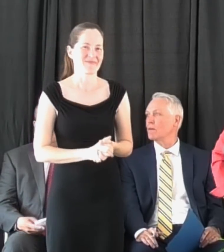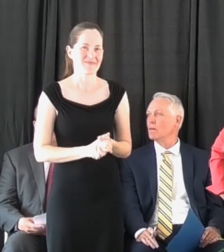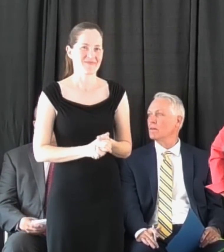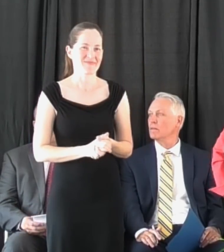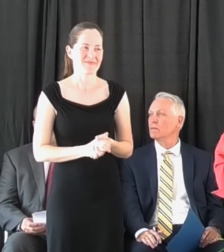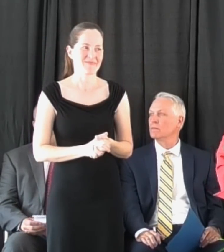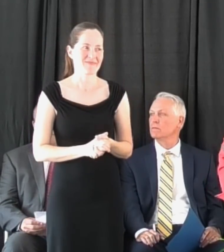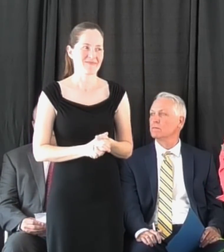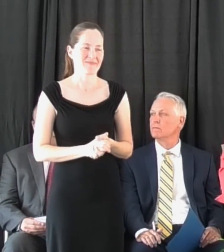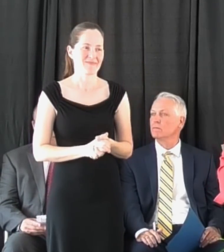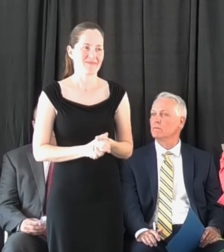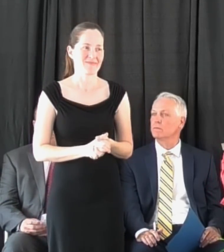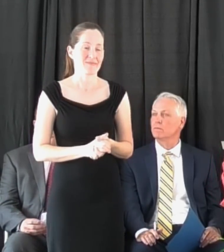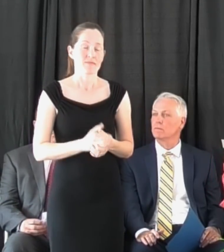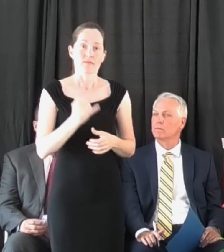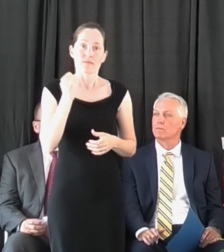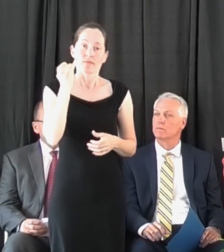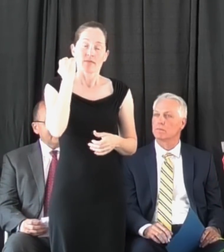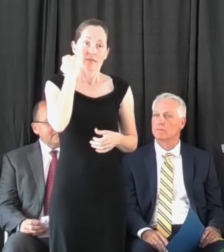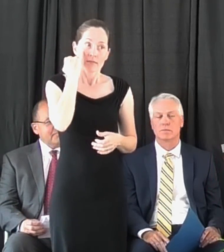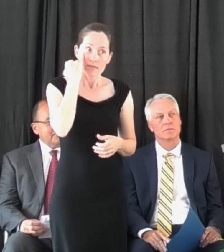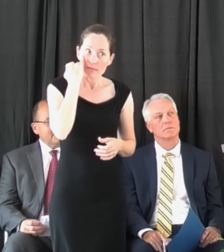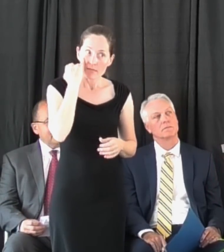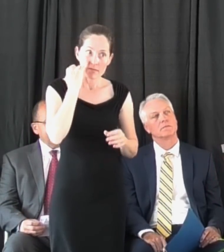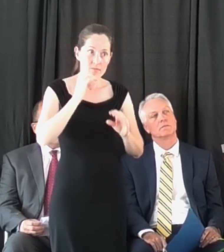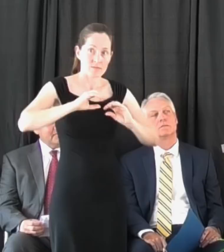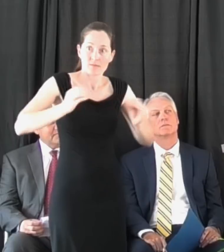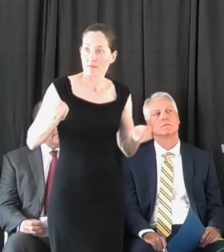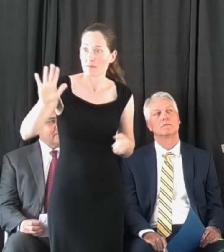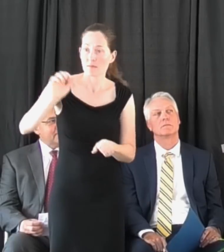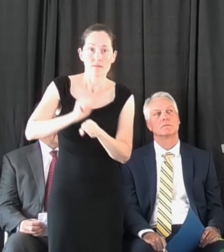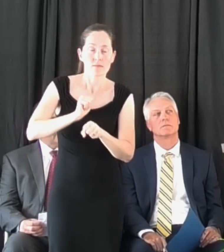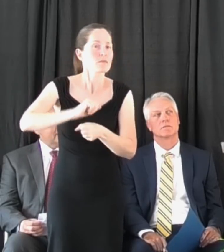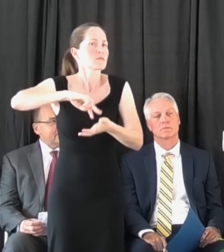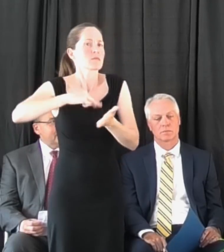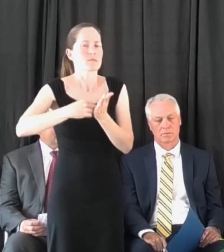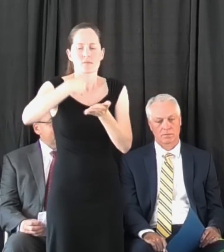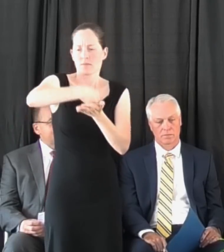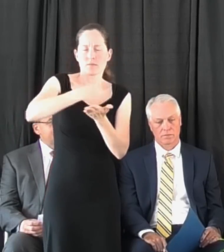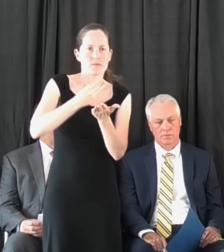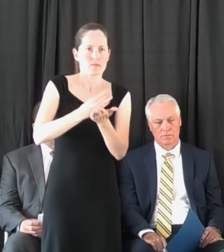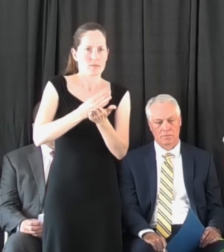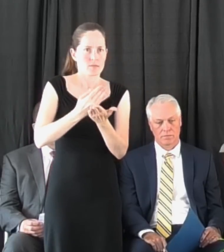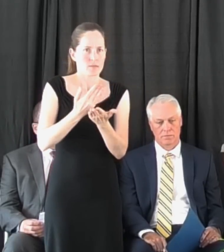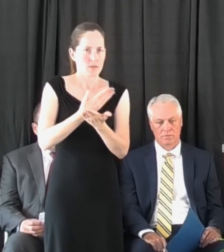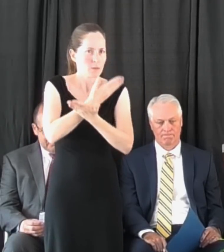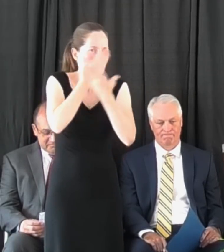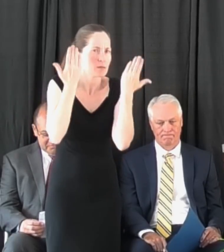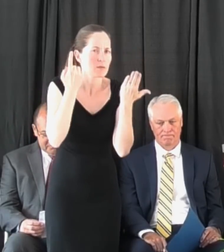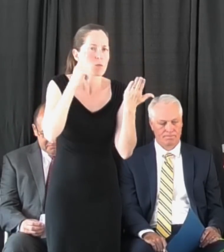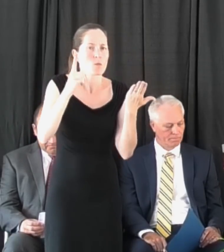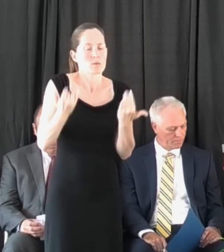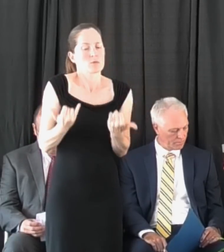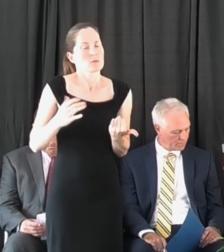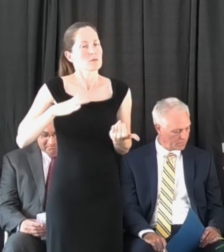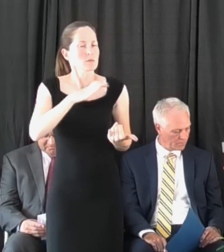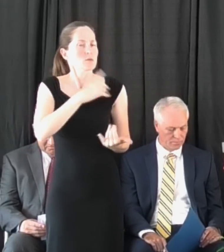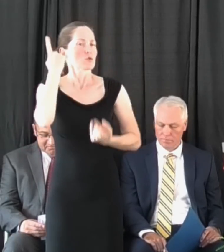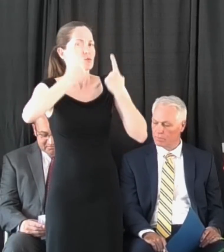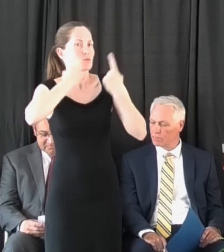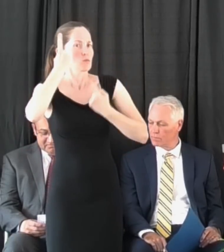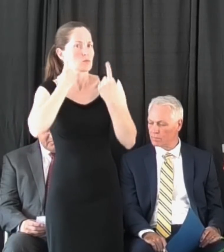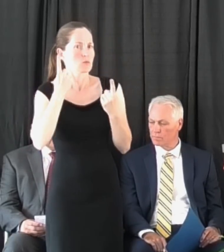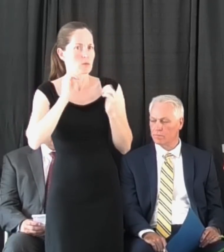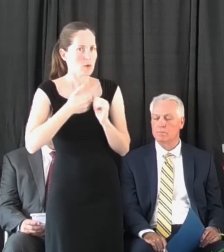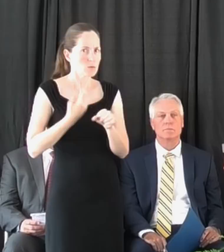If it were not for him, nothing would have been in the budget for the County Council to have considered. And I want to also